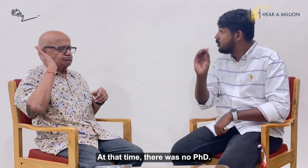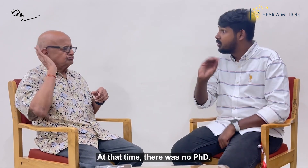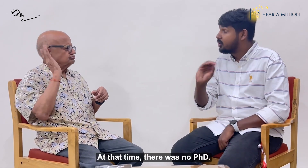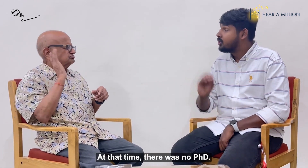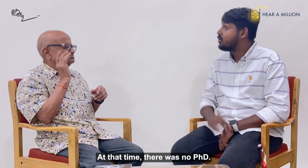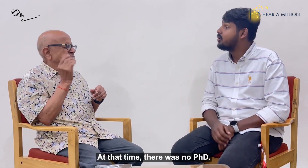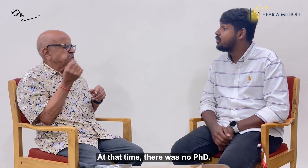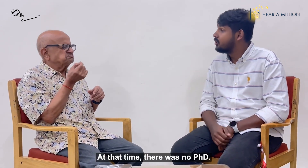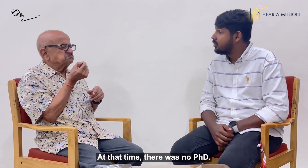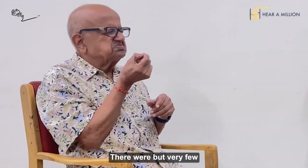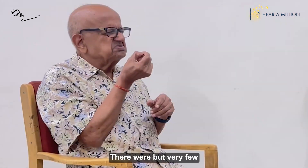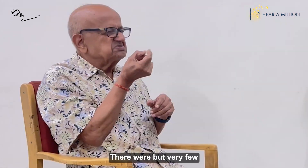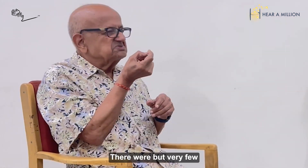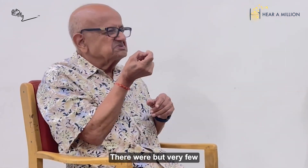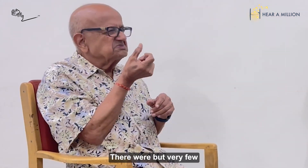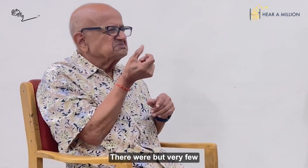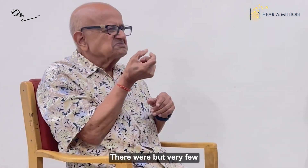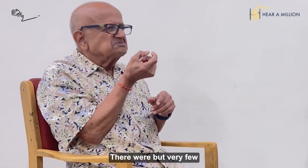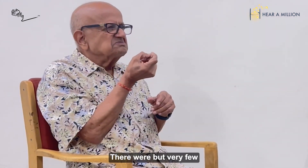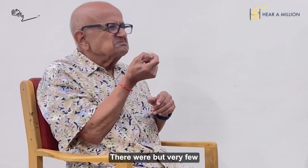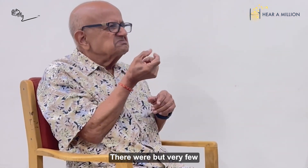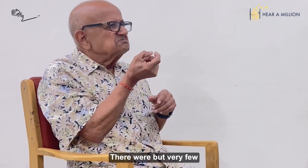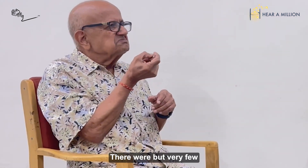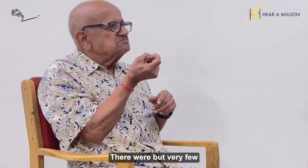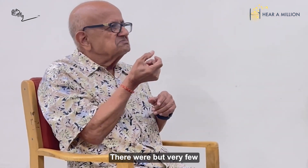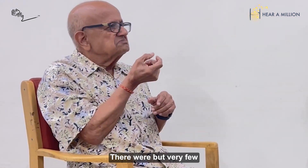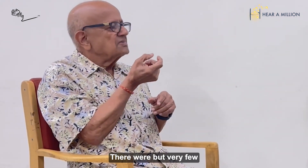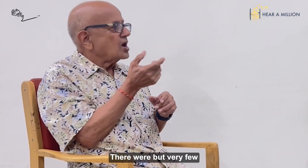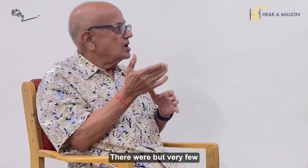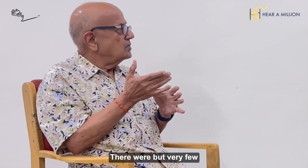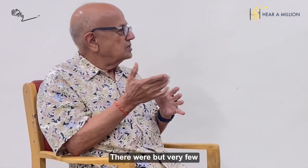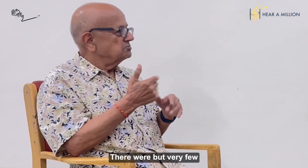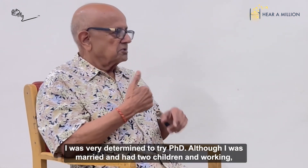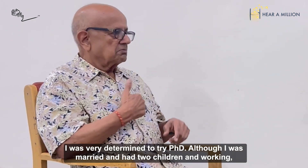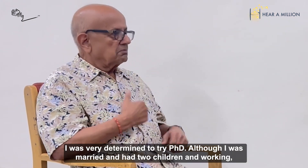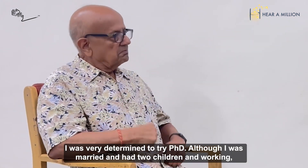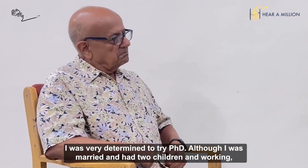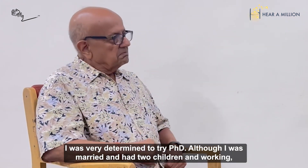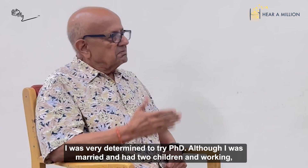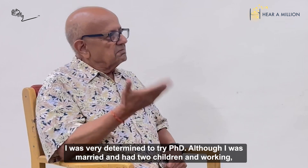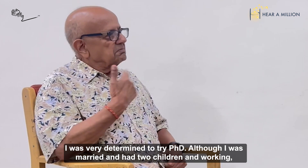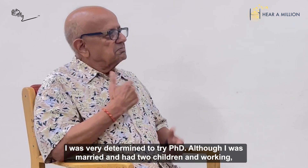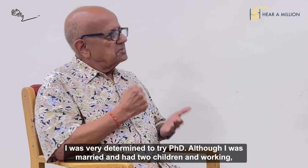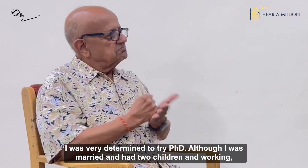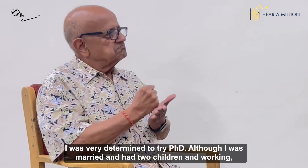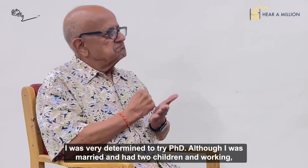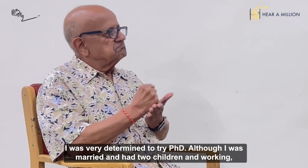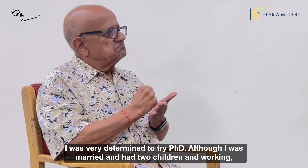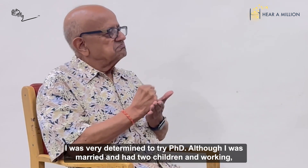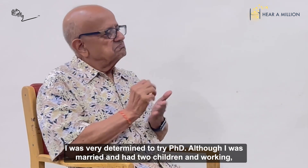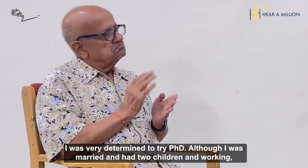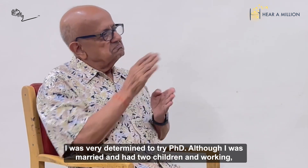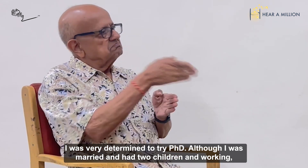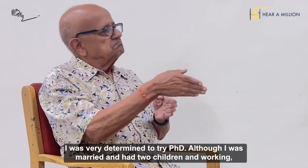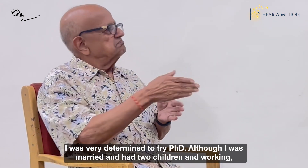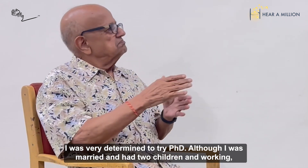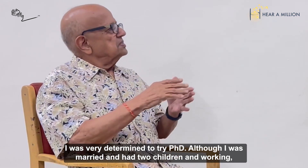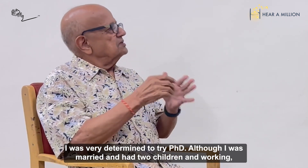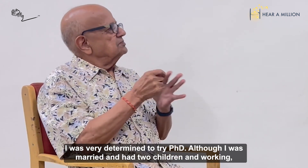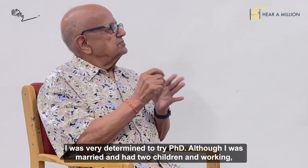At that time, there was no PhD. There were, but very few. I was very determined to try PhD,